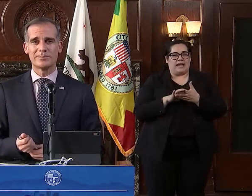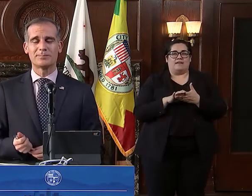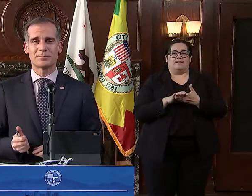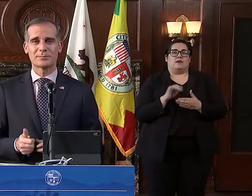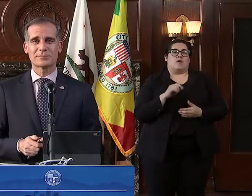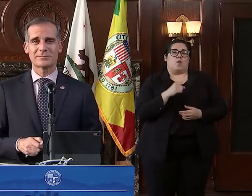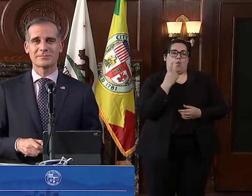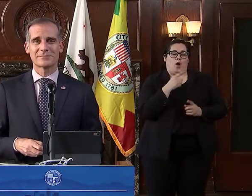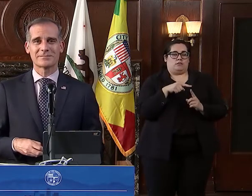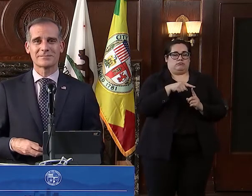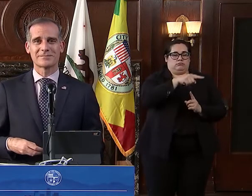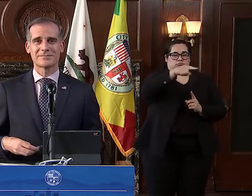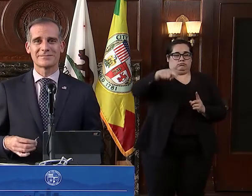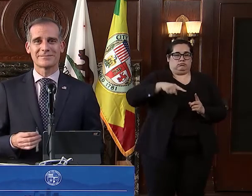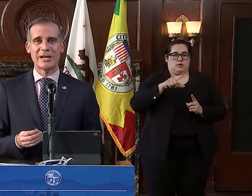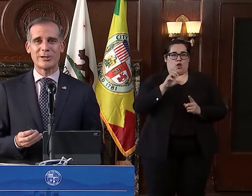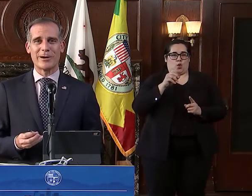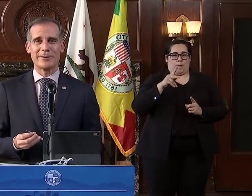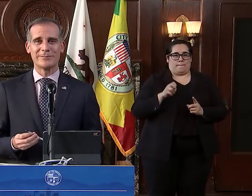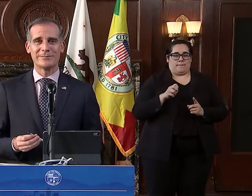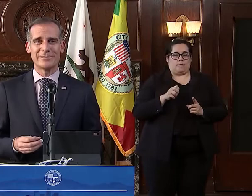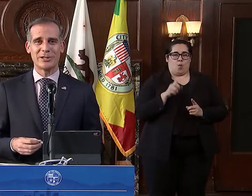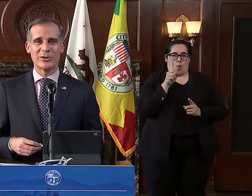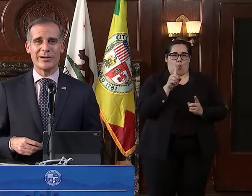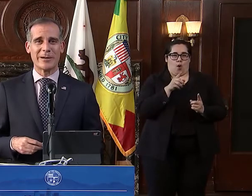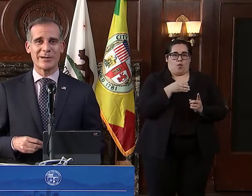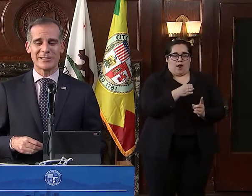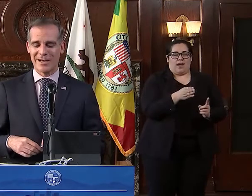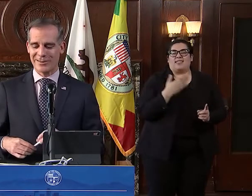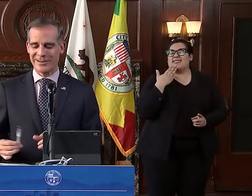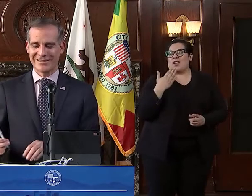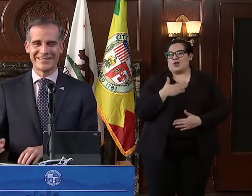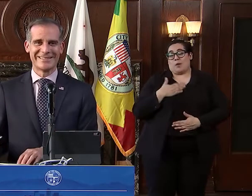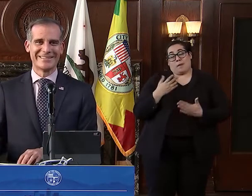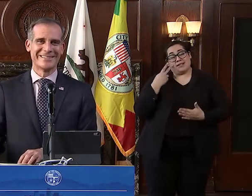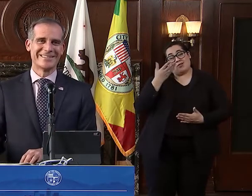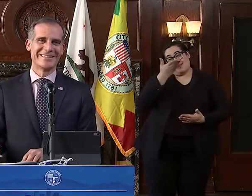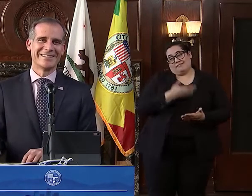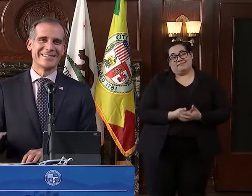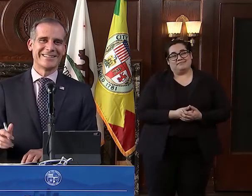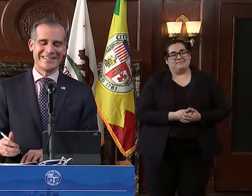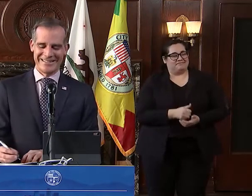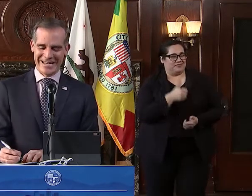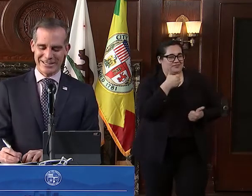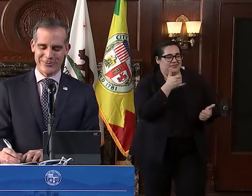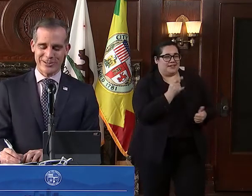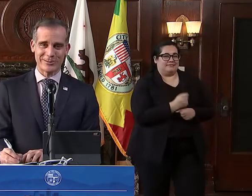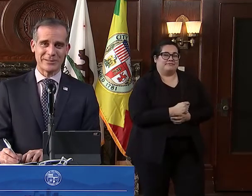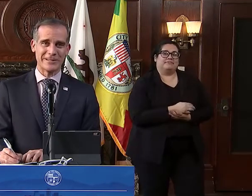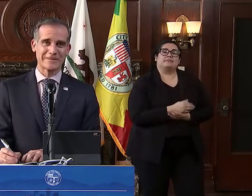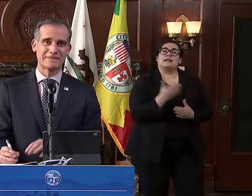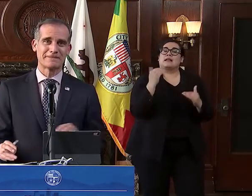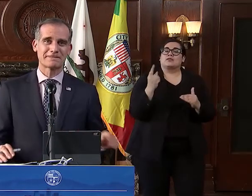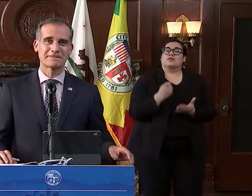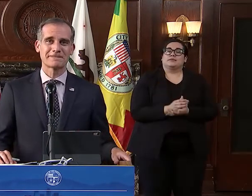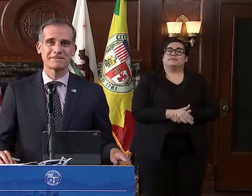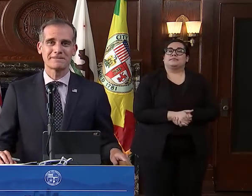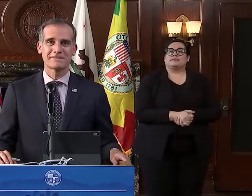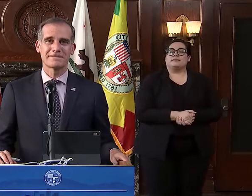loop. Thank you, sir. Thank you, Robert. Enjoy. Maybe I'll see you out there. You got it. Next question, please.